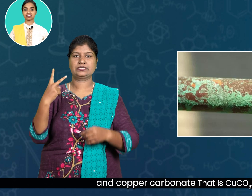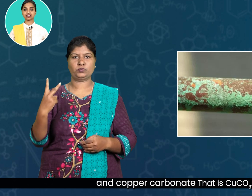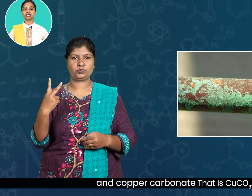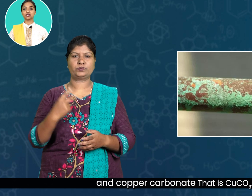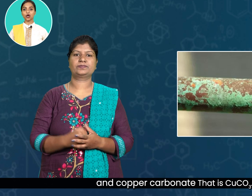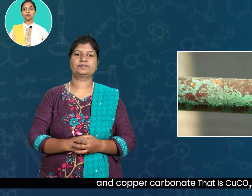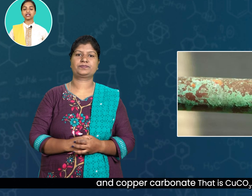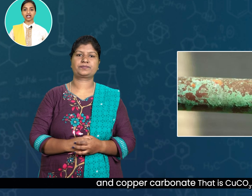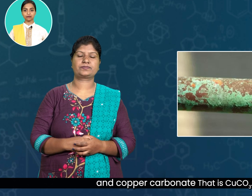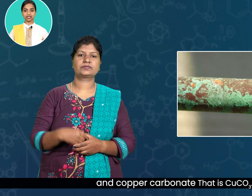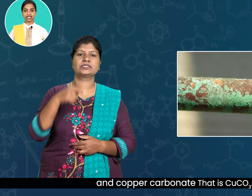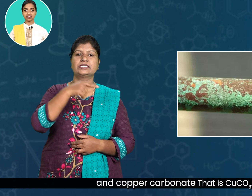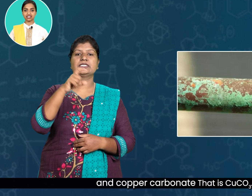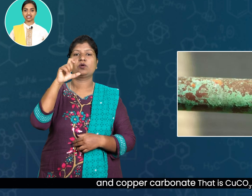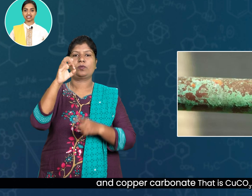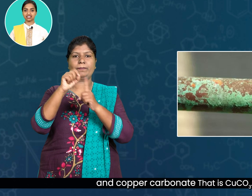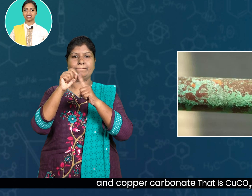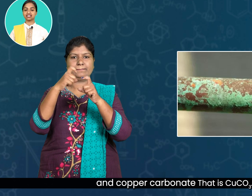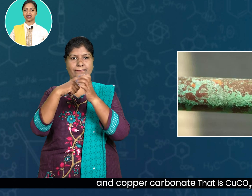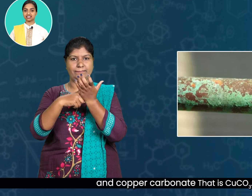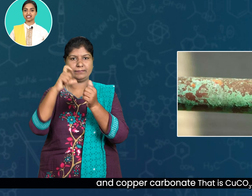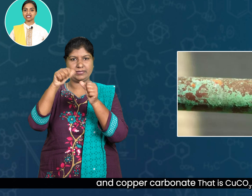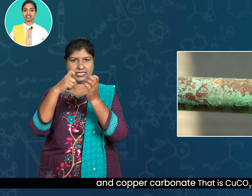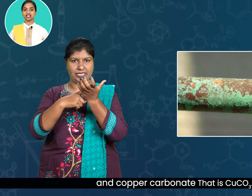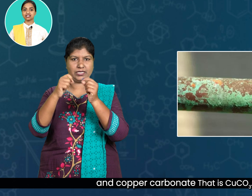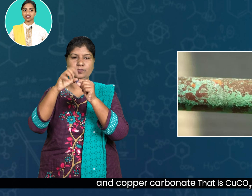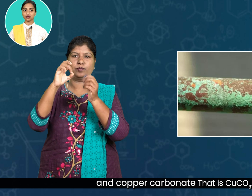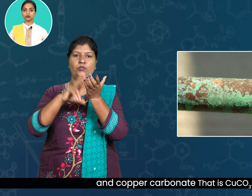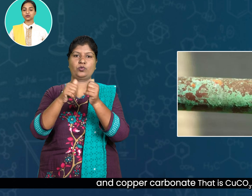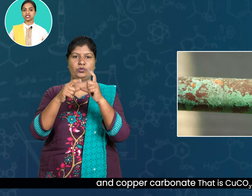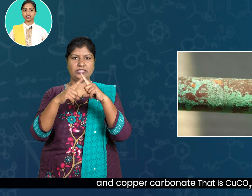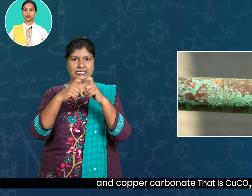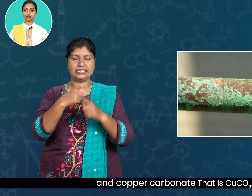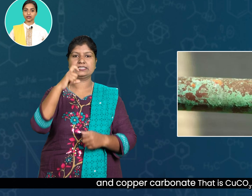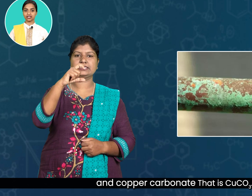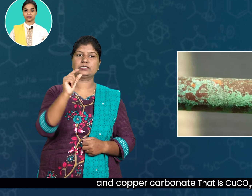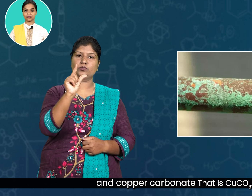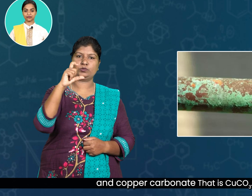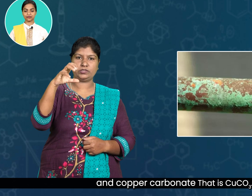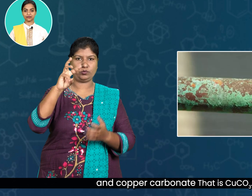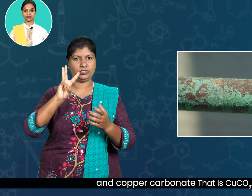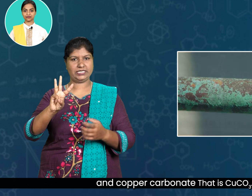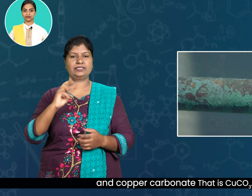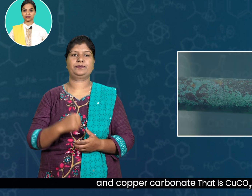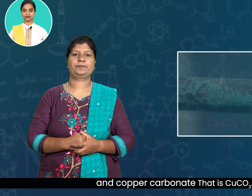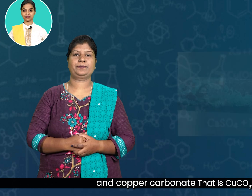and copper carbonate, that is CuCO3.